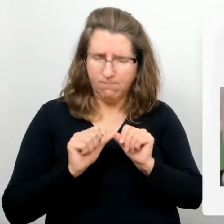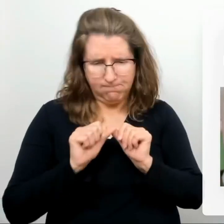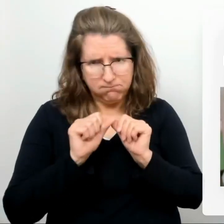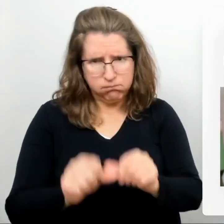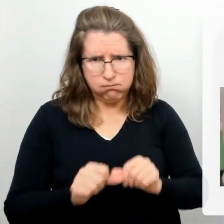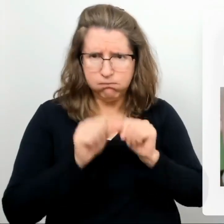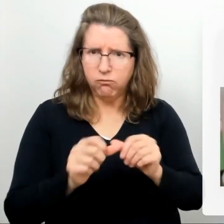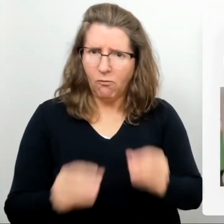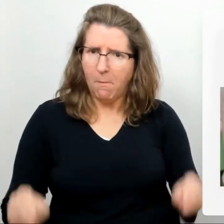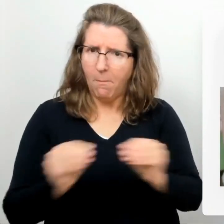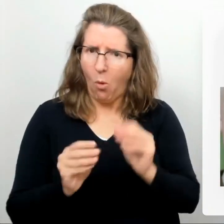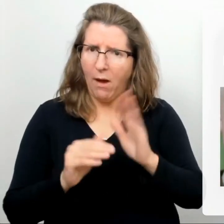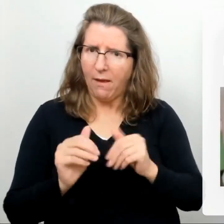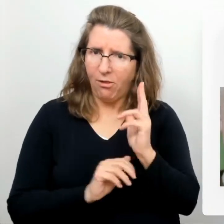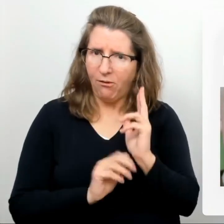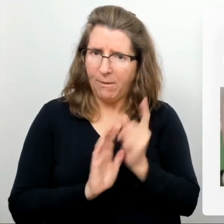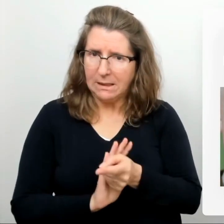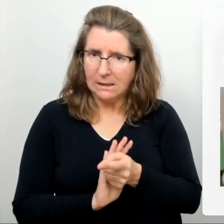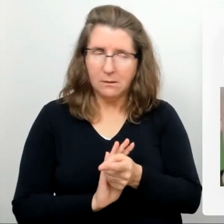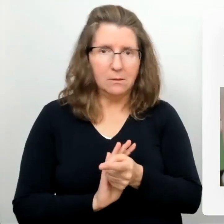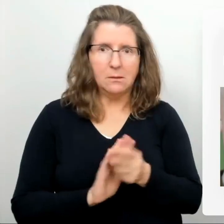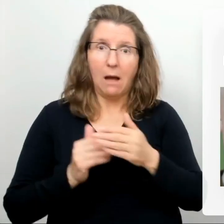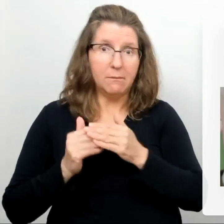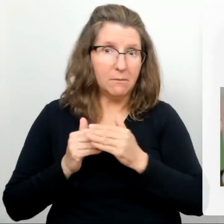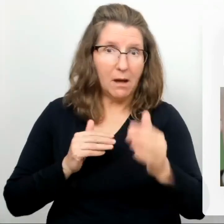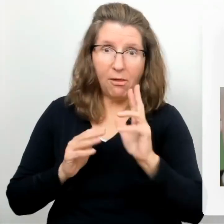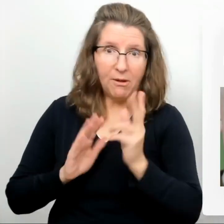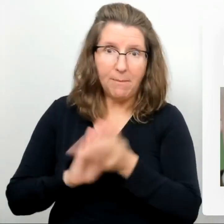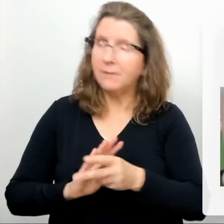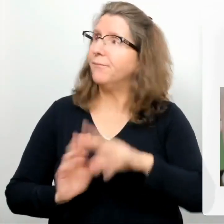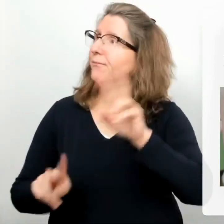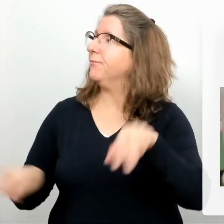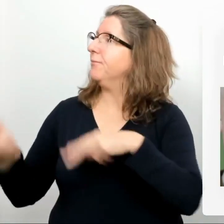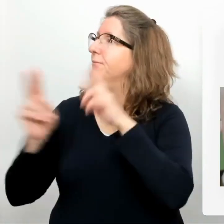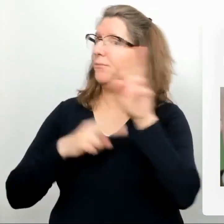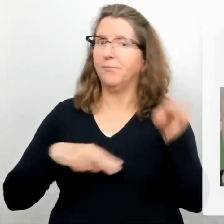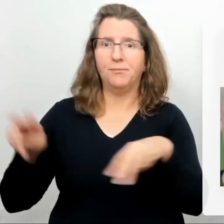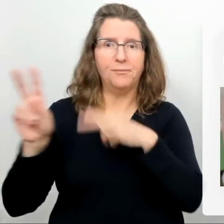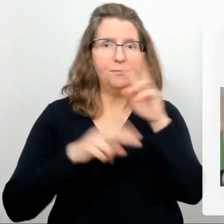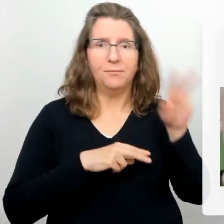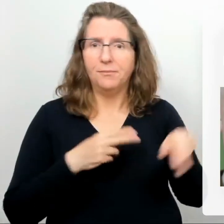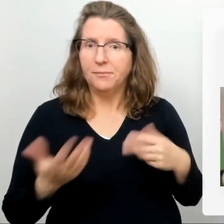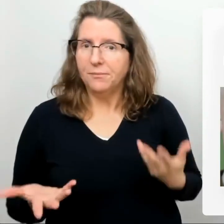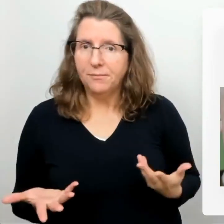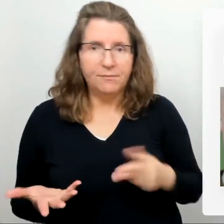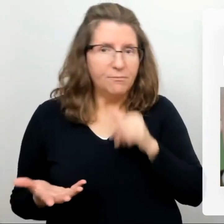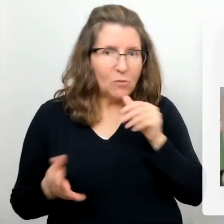He rarely stays on task for more than 3 minutes. For him, after 3 minutes or so, he starts to get distracted